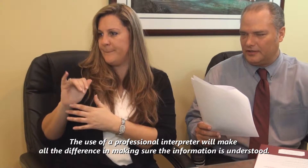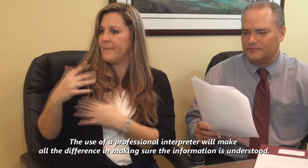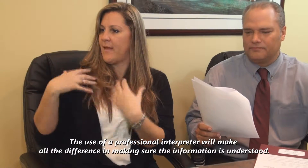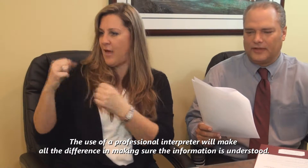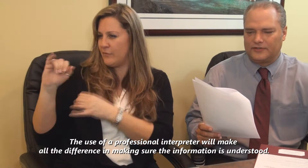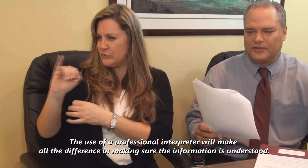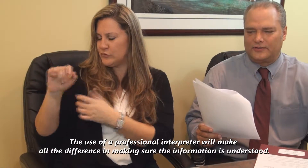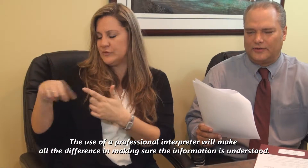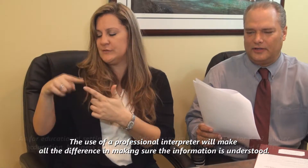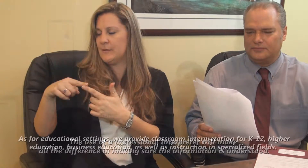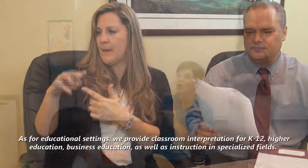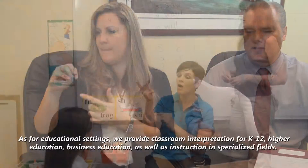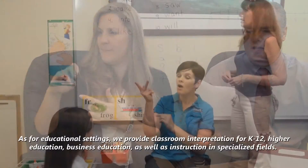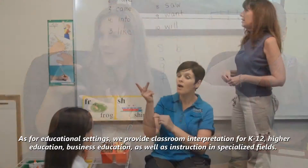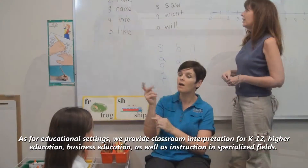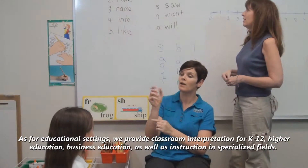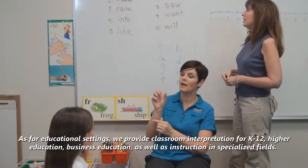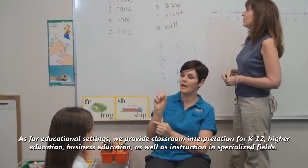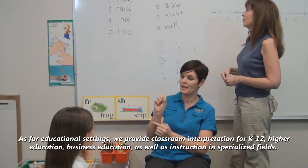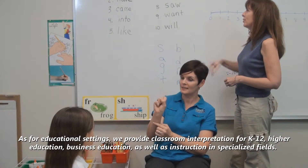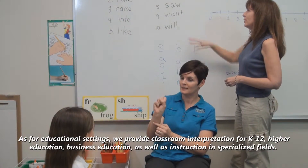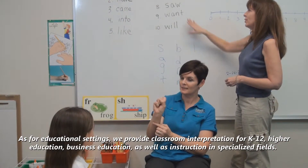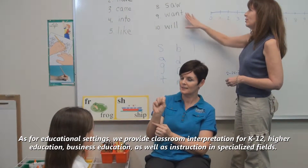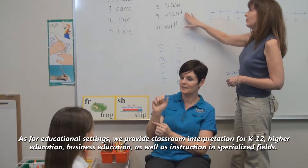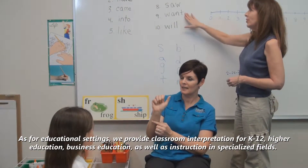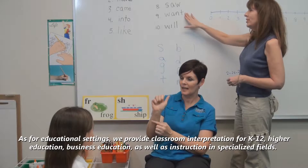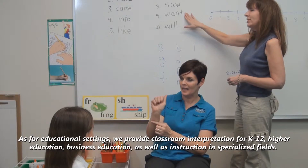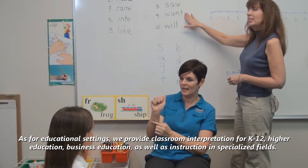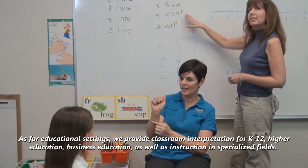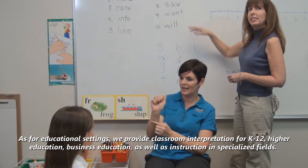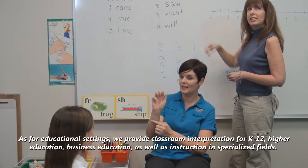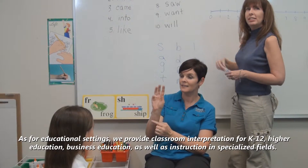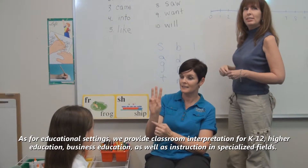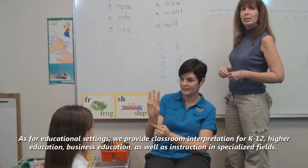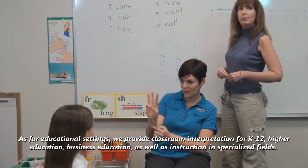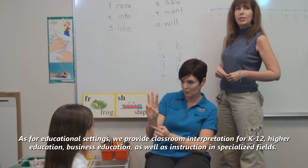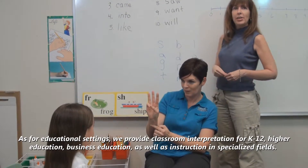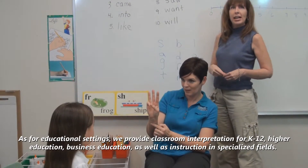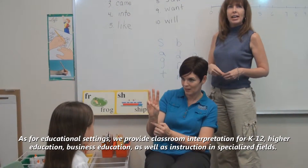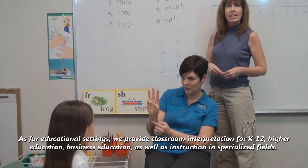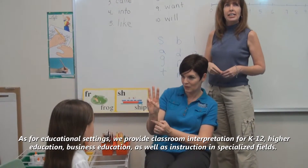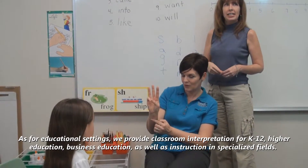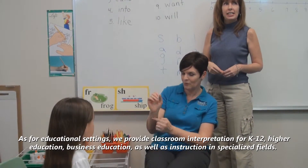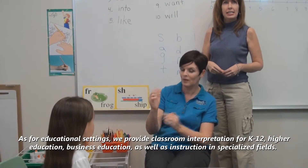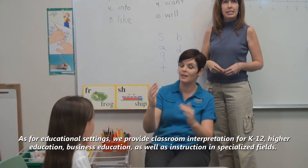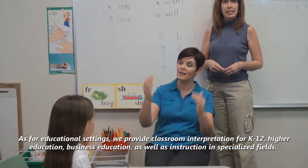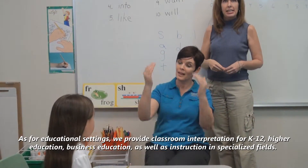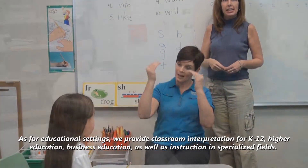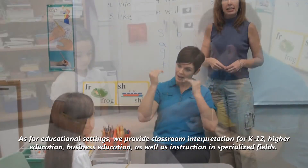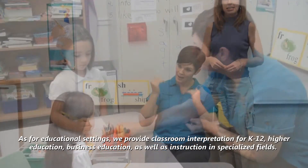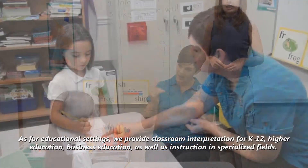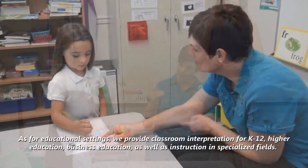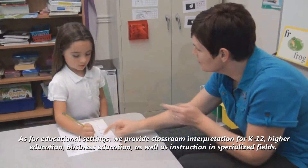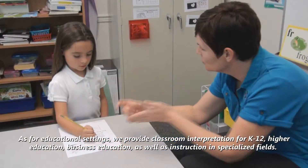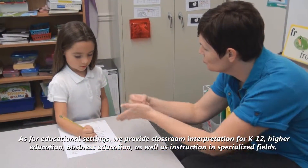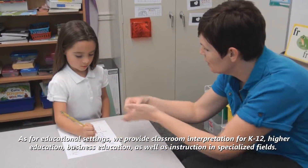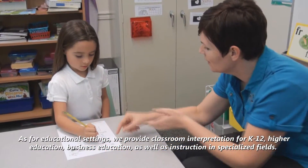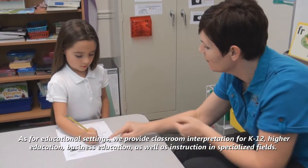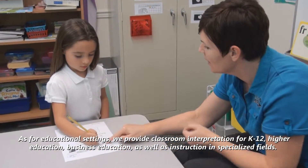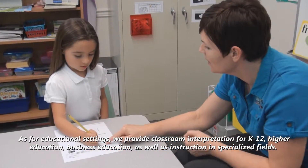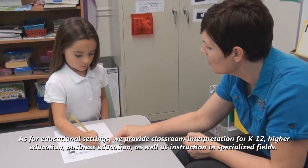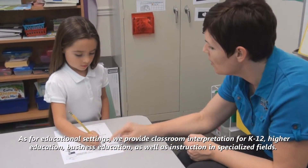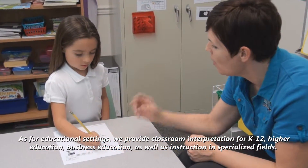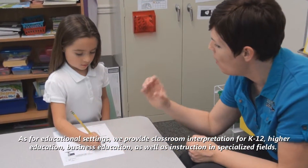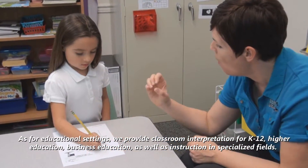communicated as for educational settings we provide classroom interpretation for K through 12 higher education